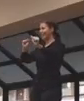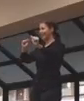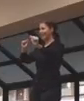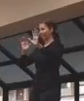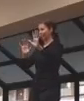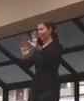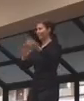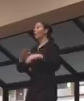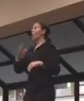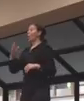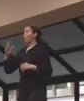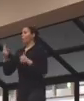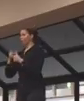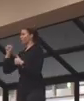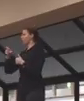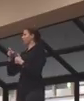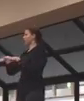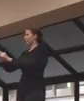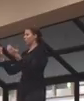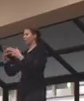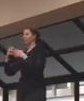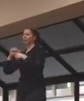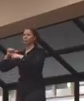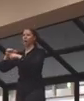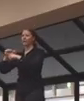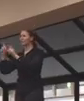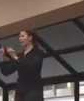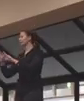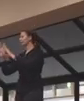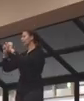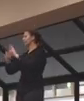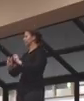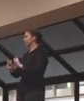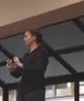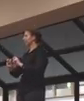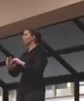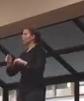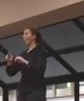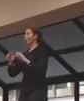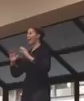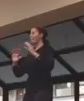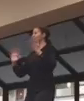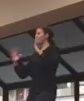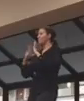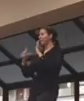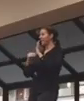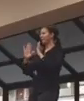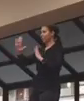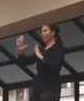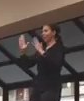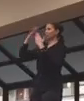they don't recommend that most professionals take it. You must take several practice